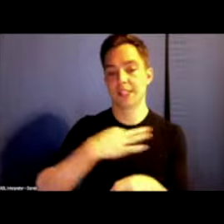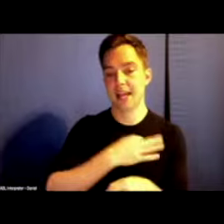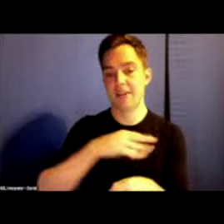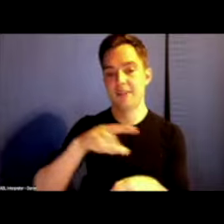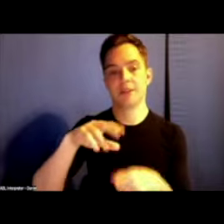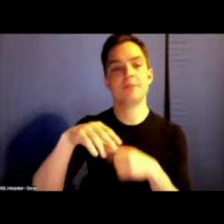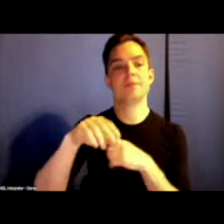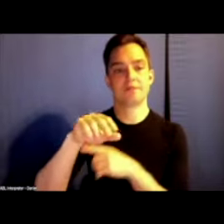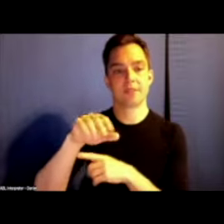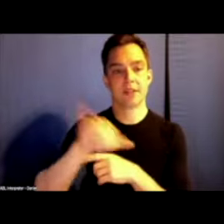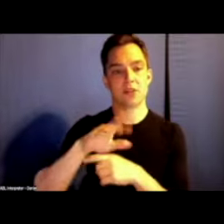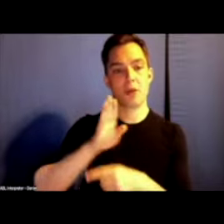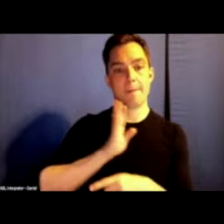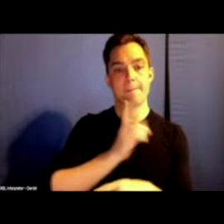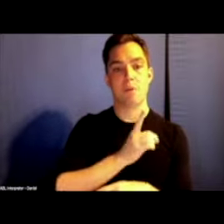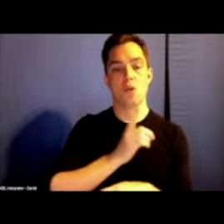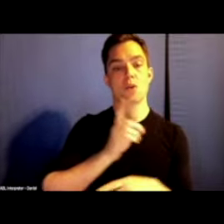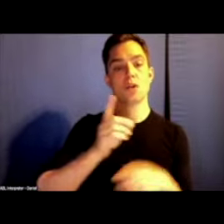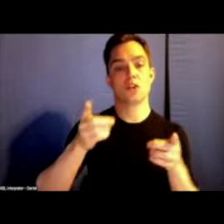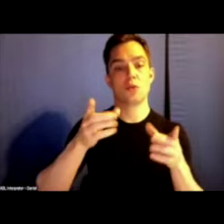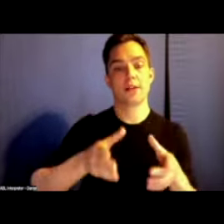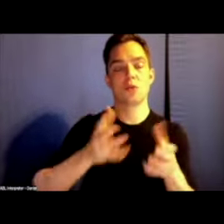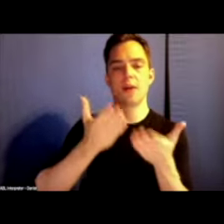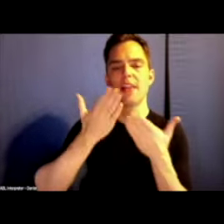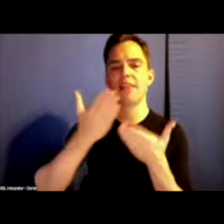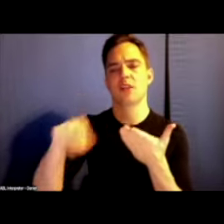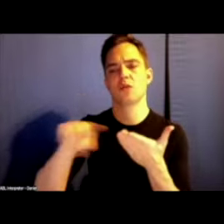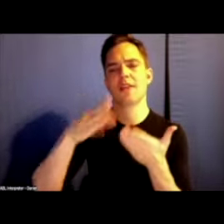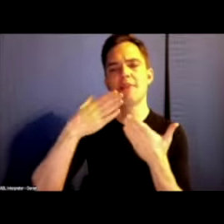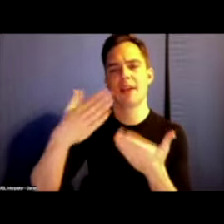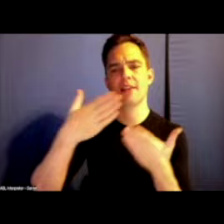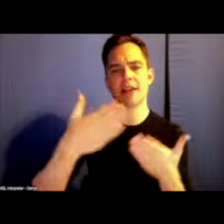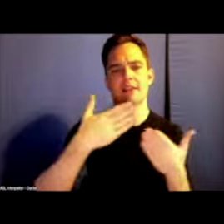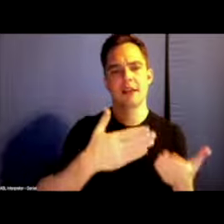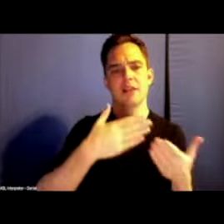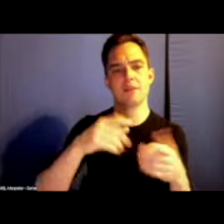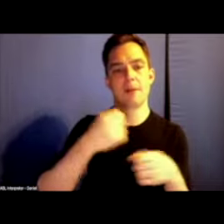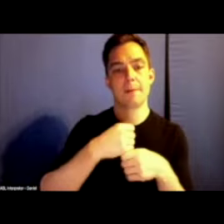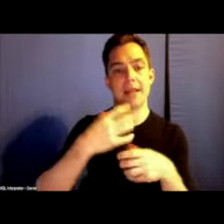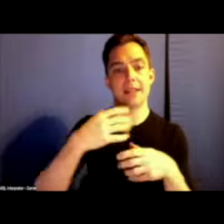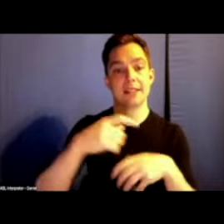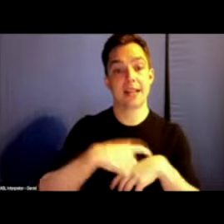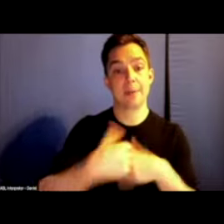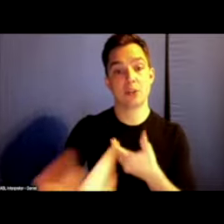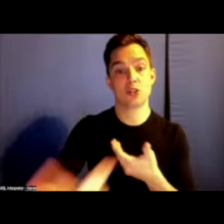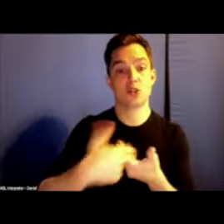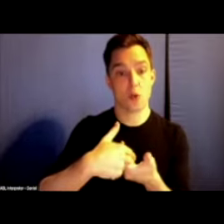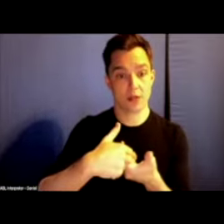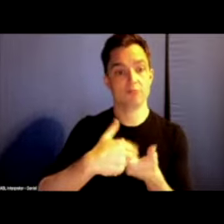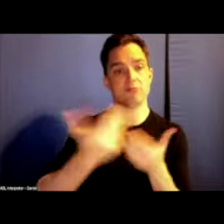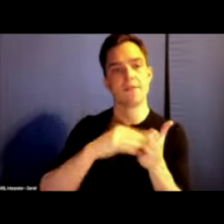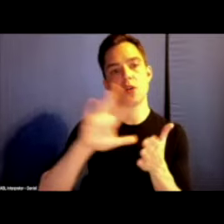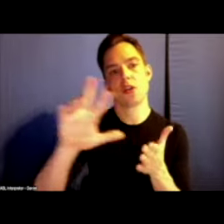and our board of directors, we want to thank you, thank you, thank you, thank you for making time to join us again for our